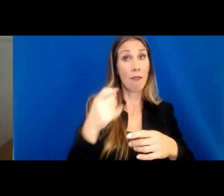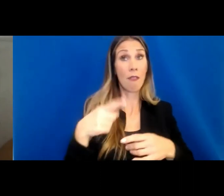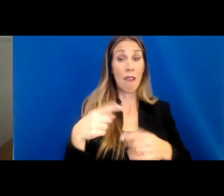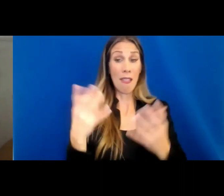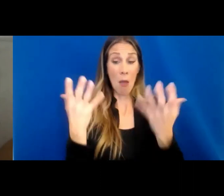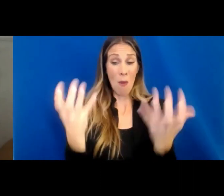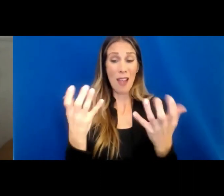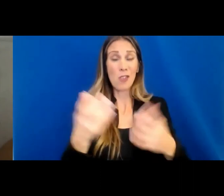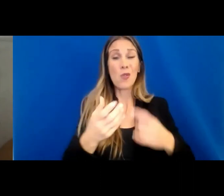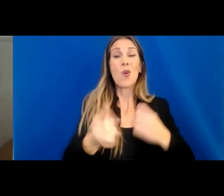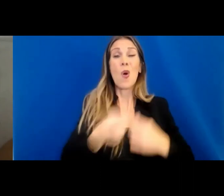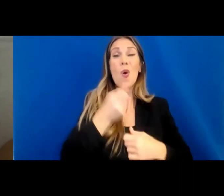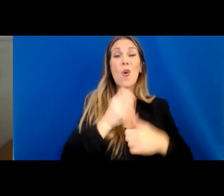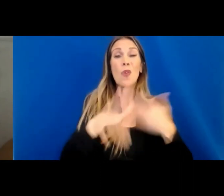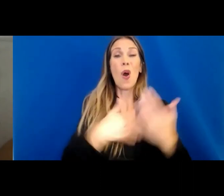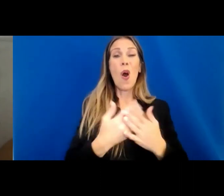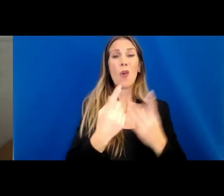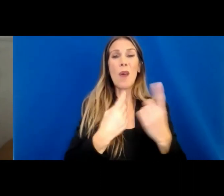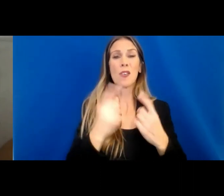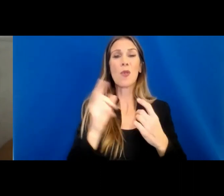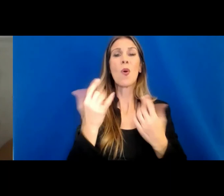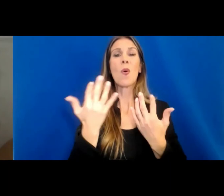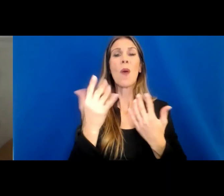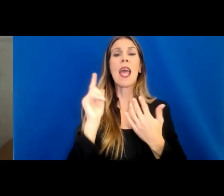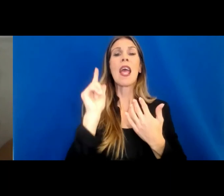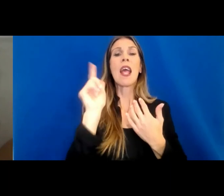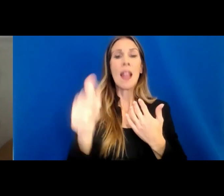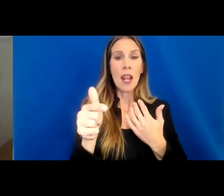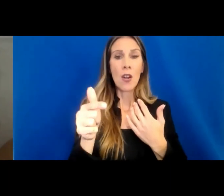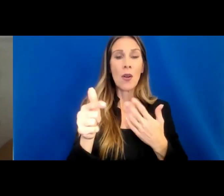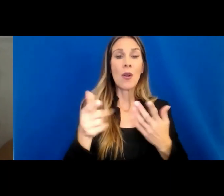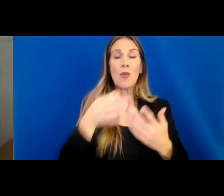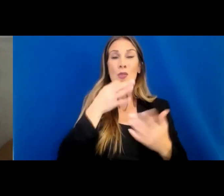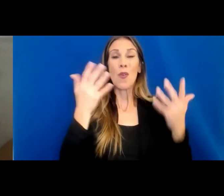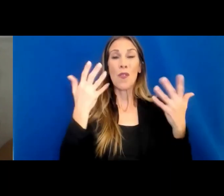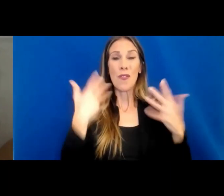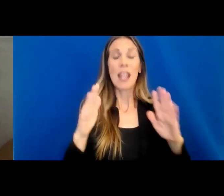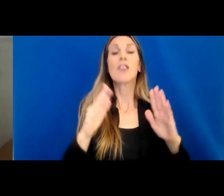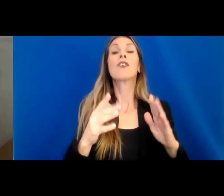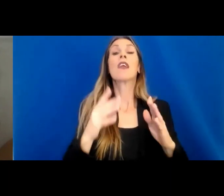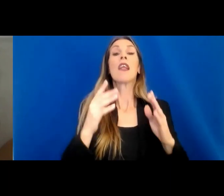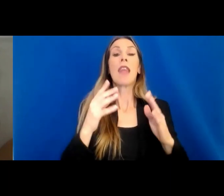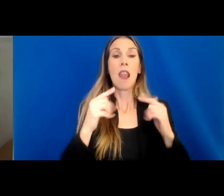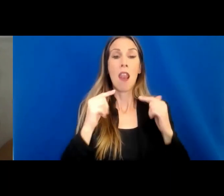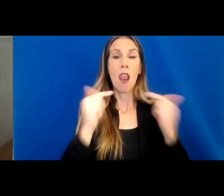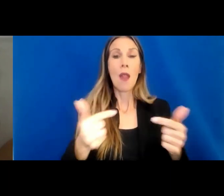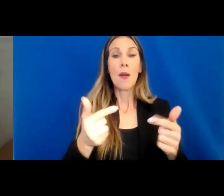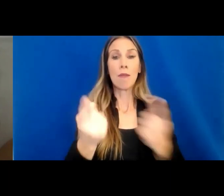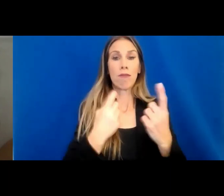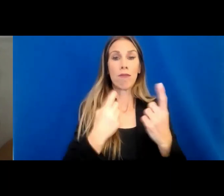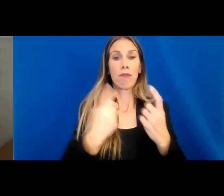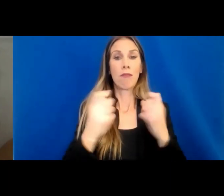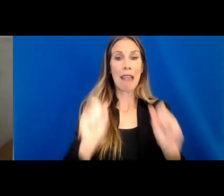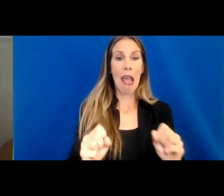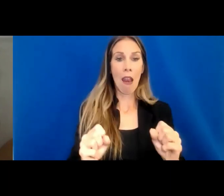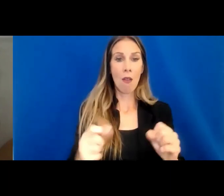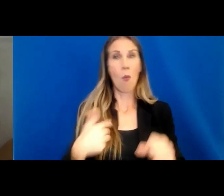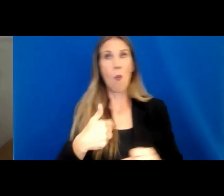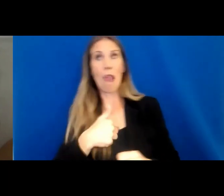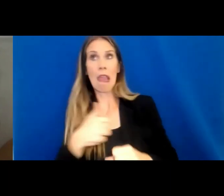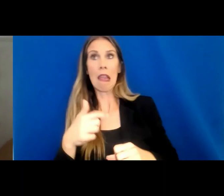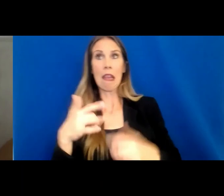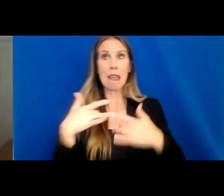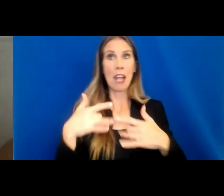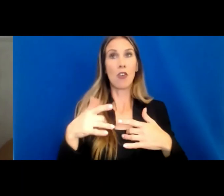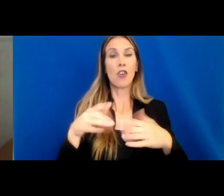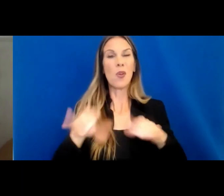end or whether to intersperse questions as now we are occasionally doing. And that, just like